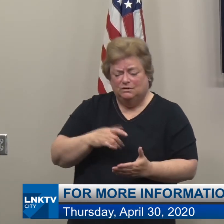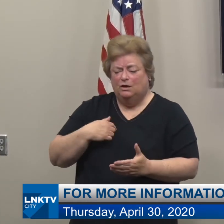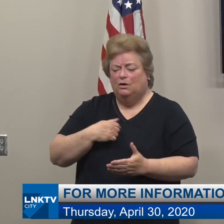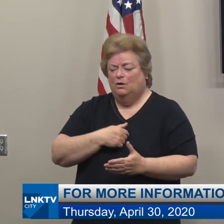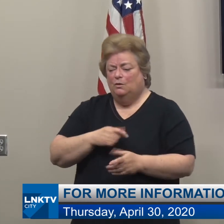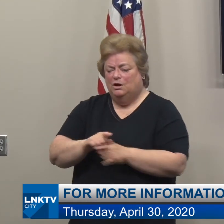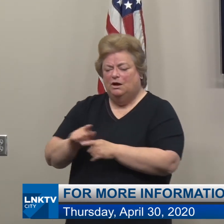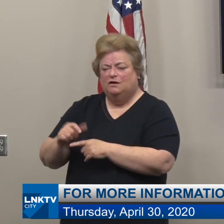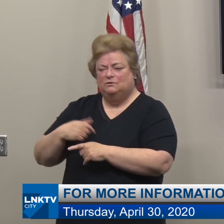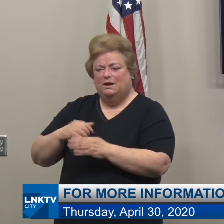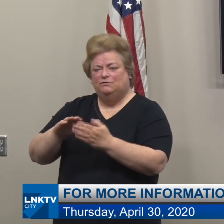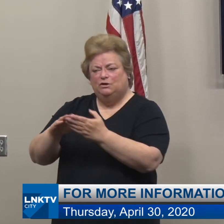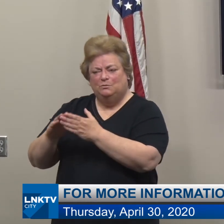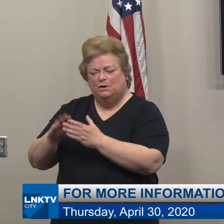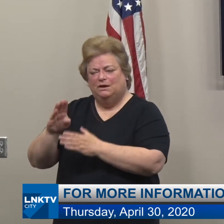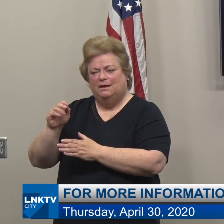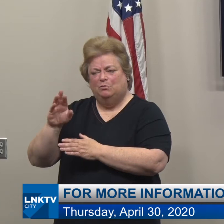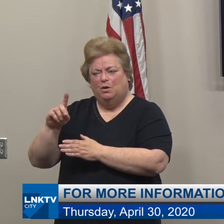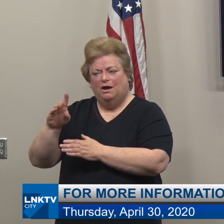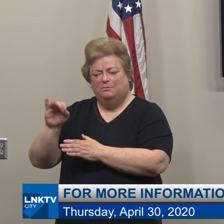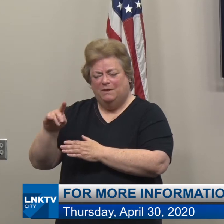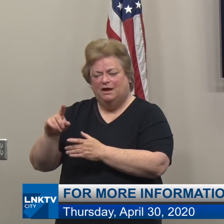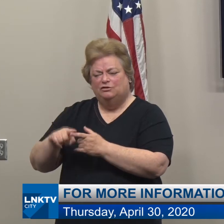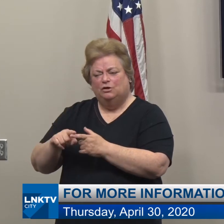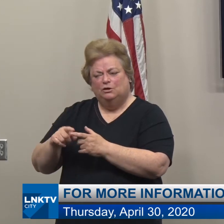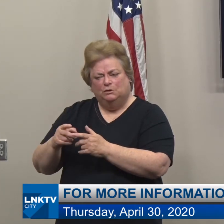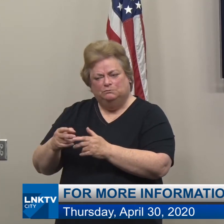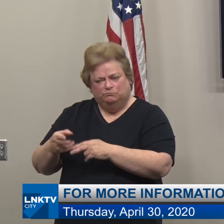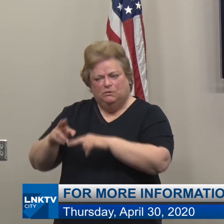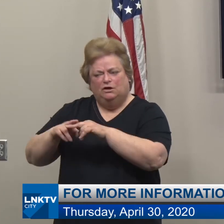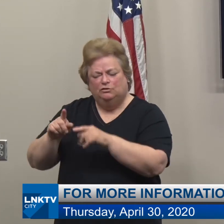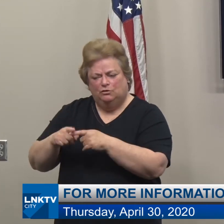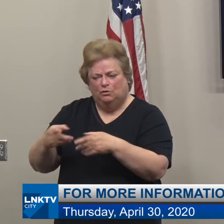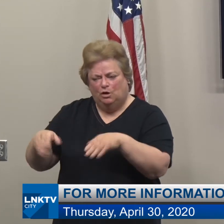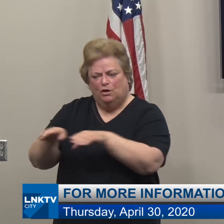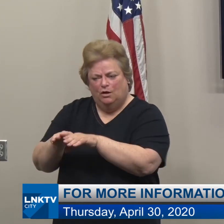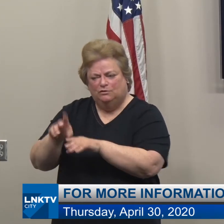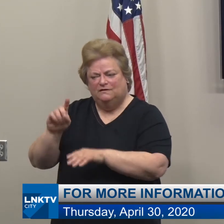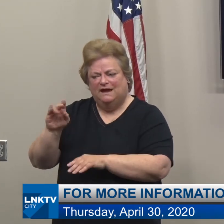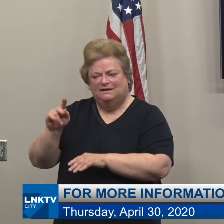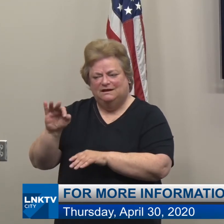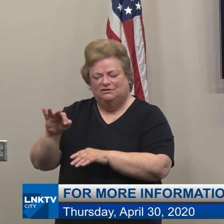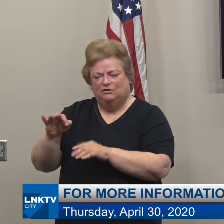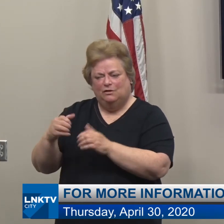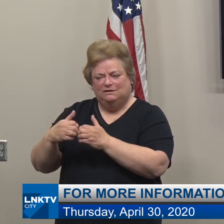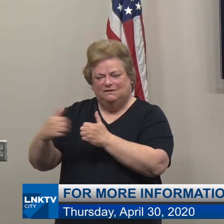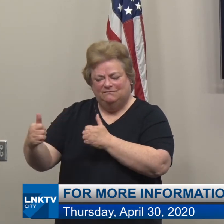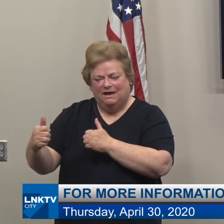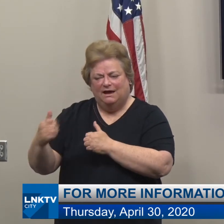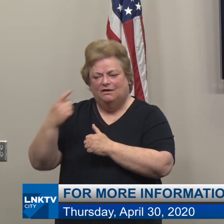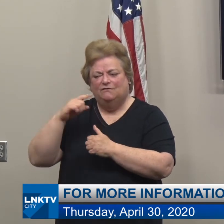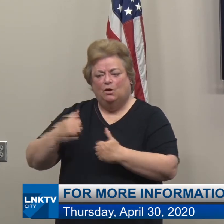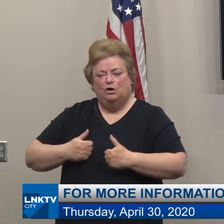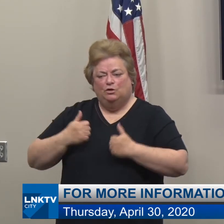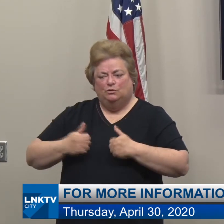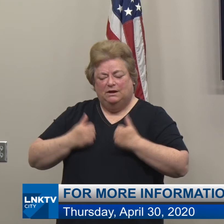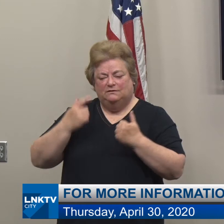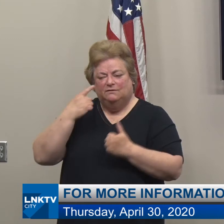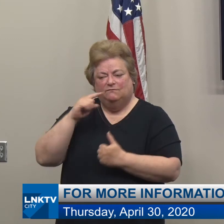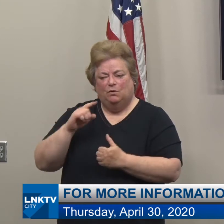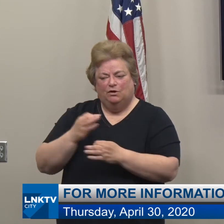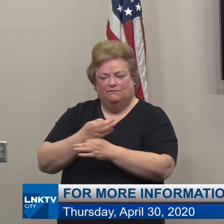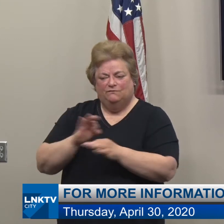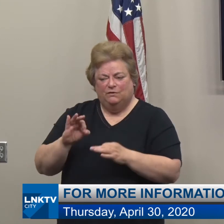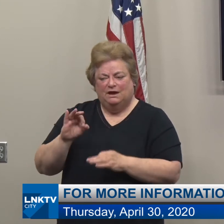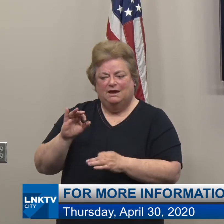community broadband partners have stepped up to try to close the digital divide for our residents by offering free internet for a period of time